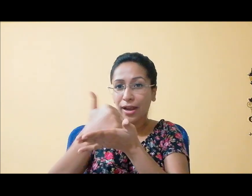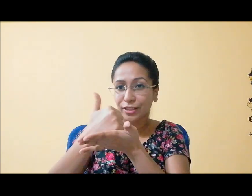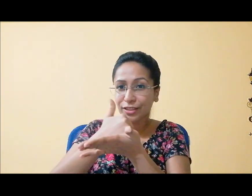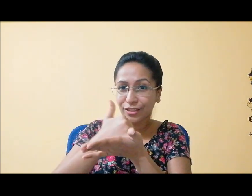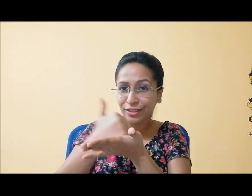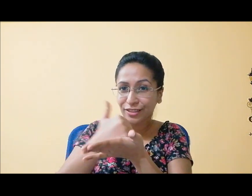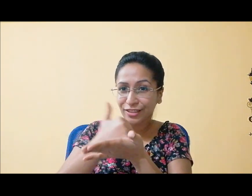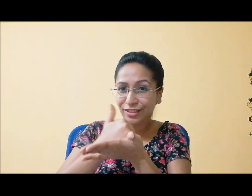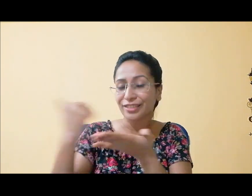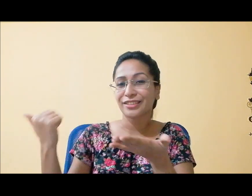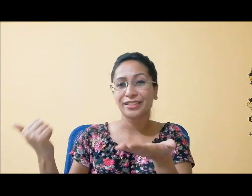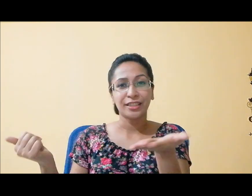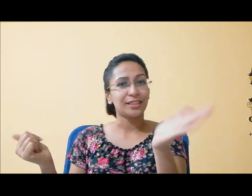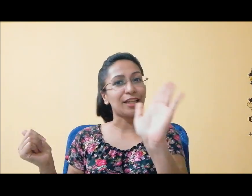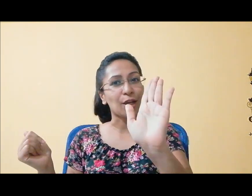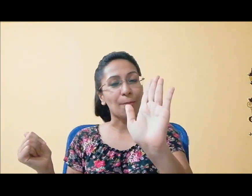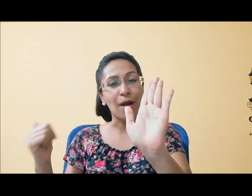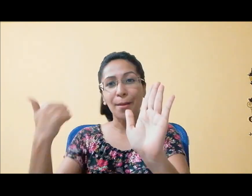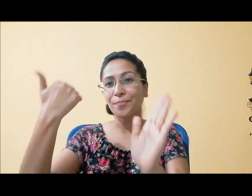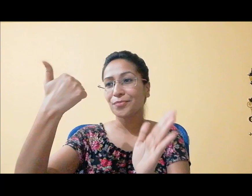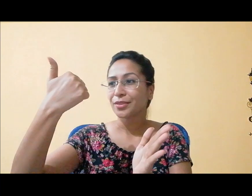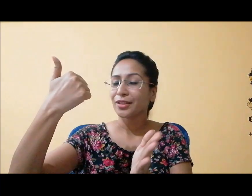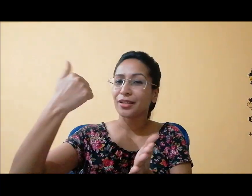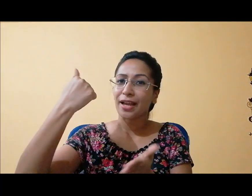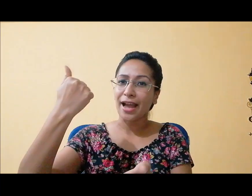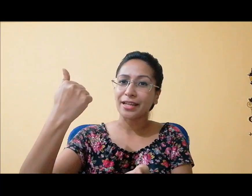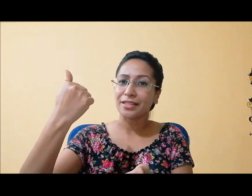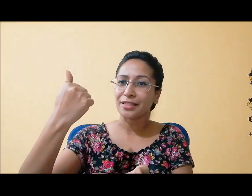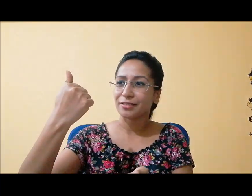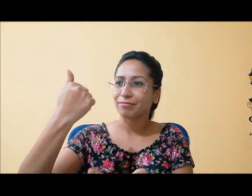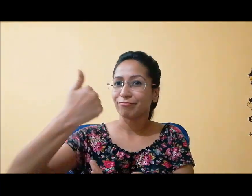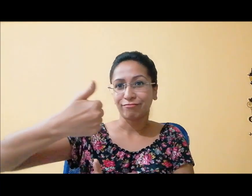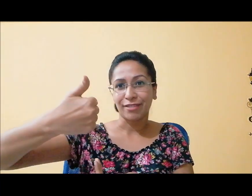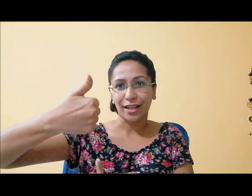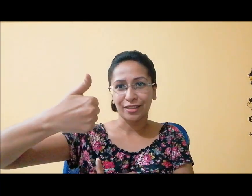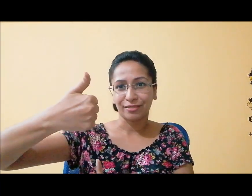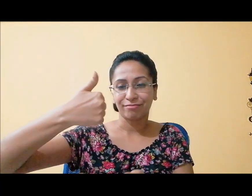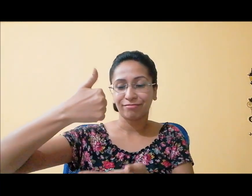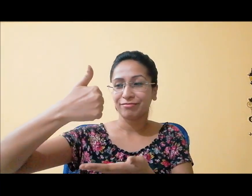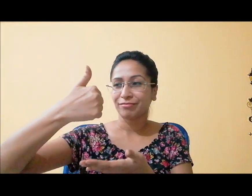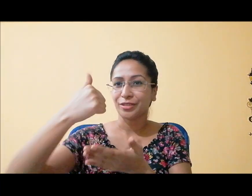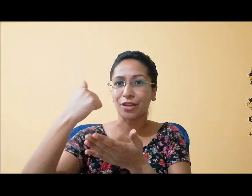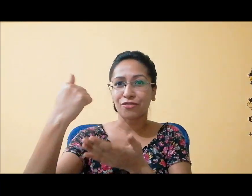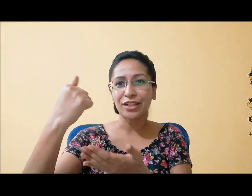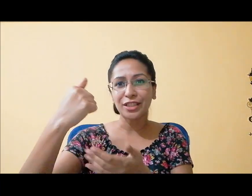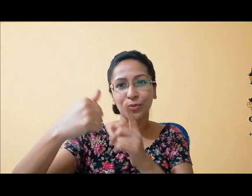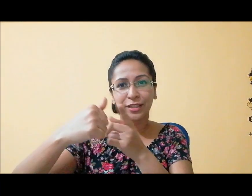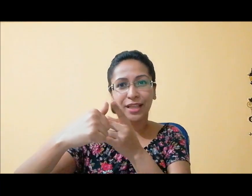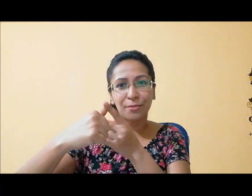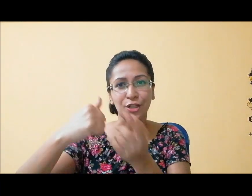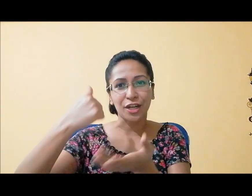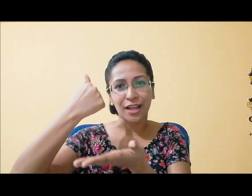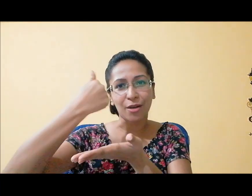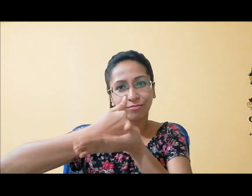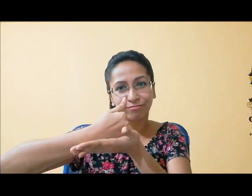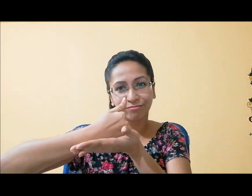practice. Take your palm and like your fist with the thumb jutting out,